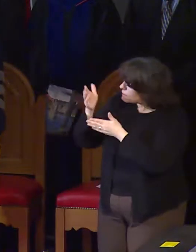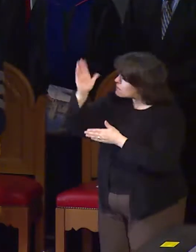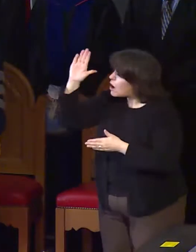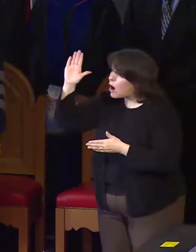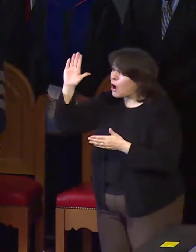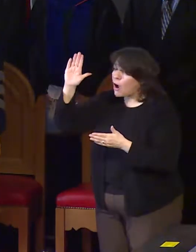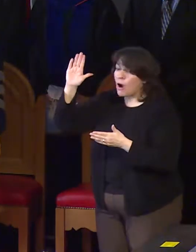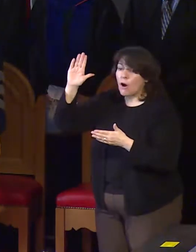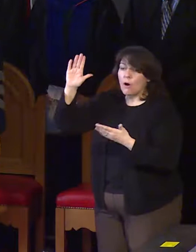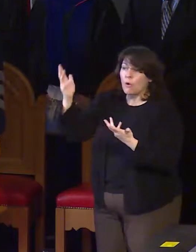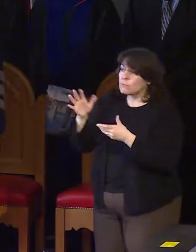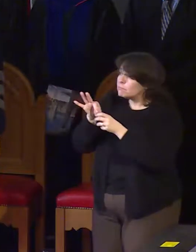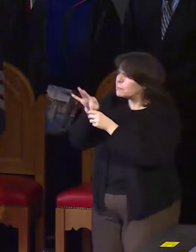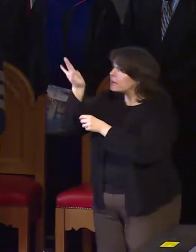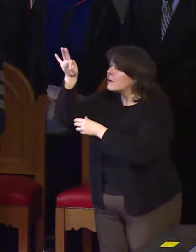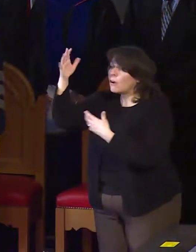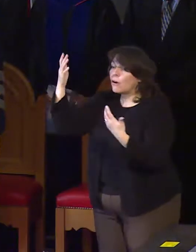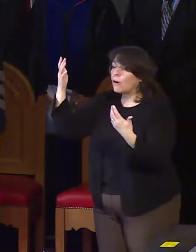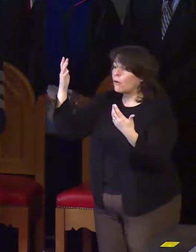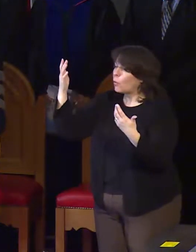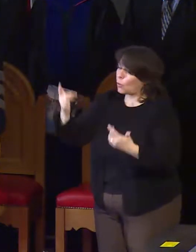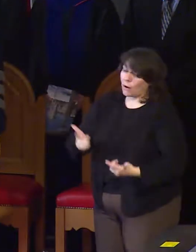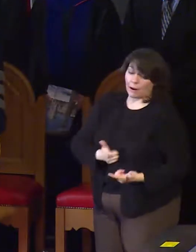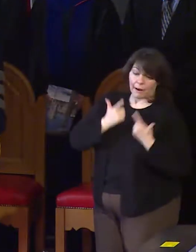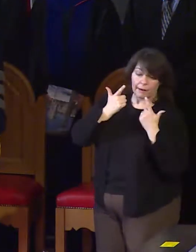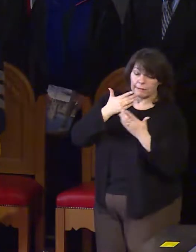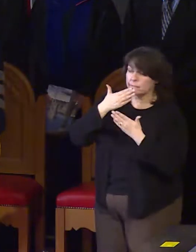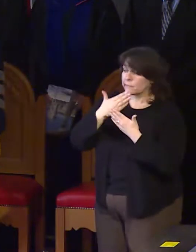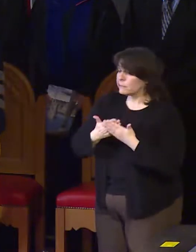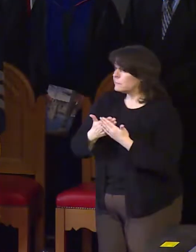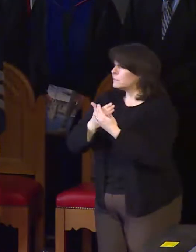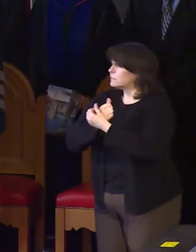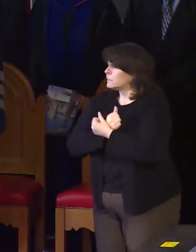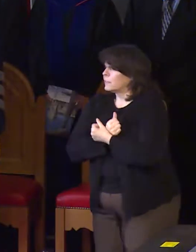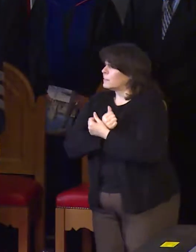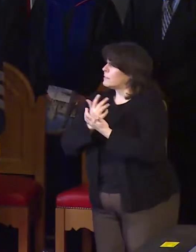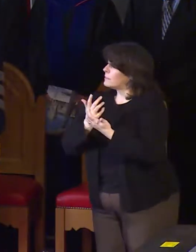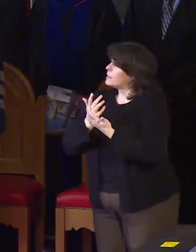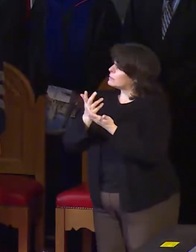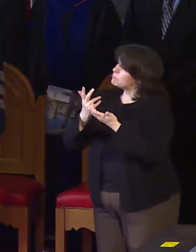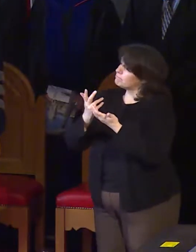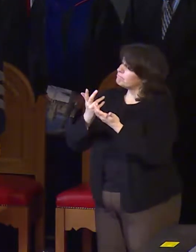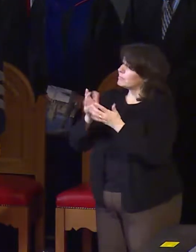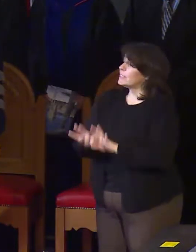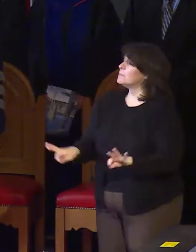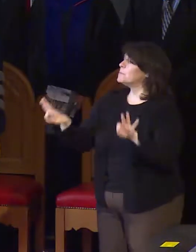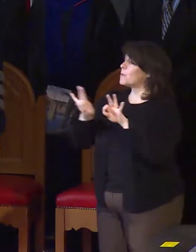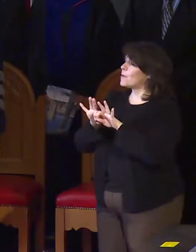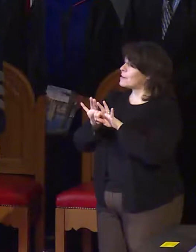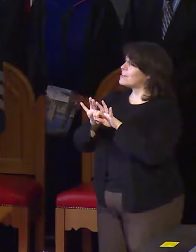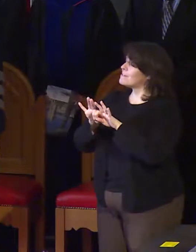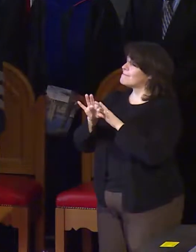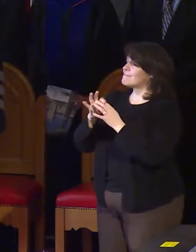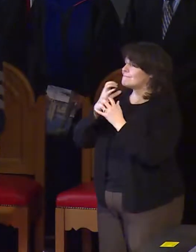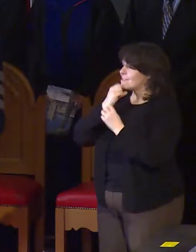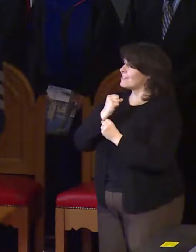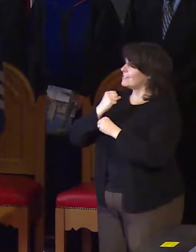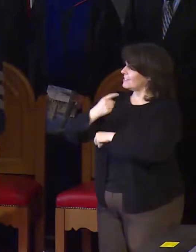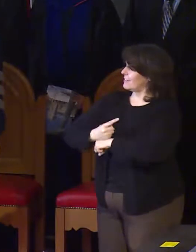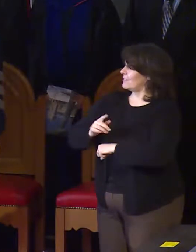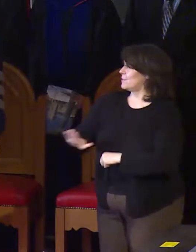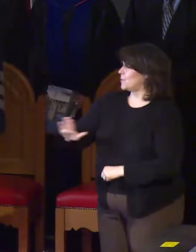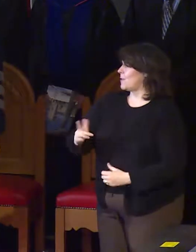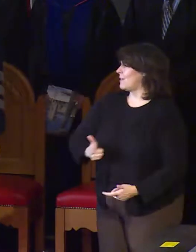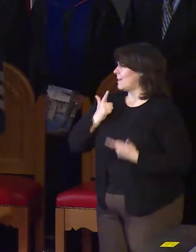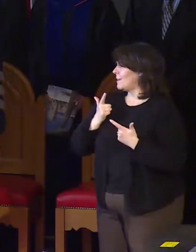impersonal life force, or simply in life, love, and goodness in our universe, may this be one of the most significant days of your life as